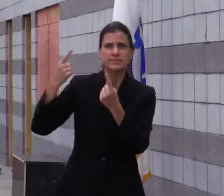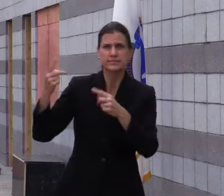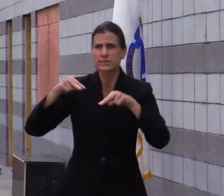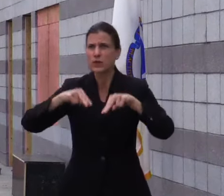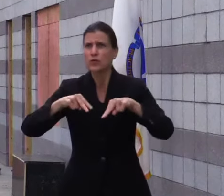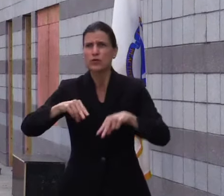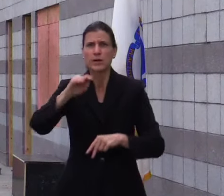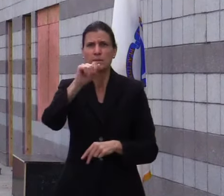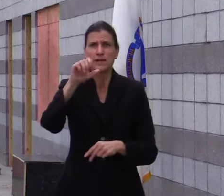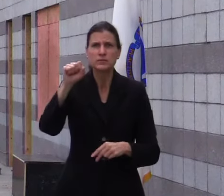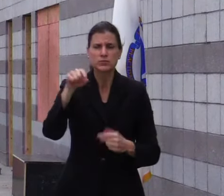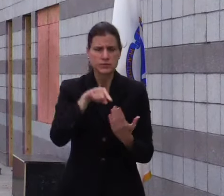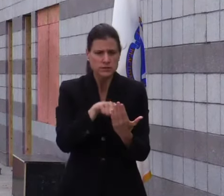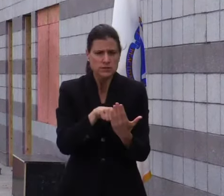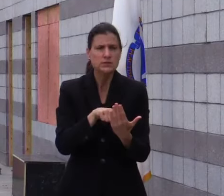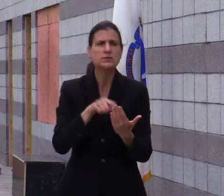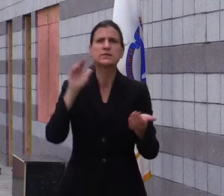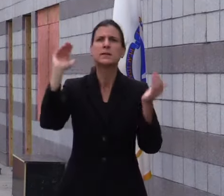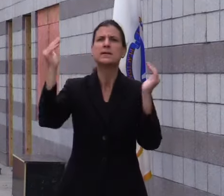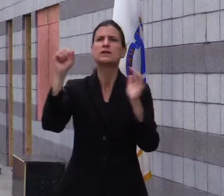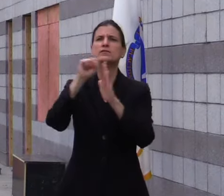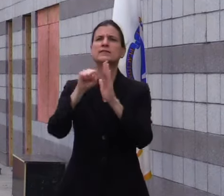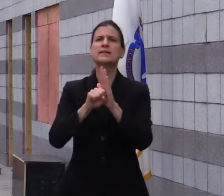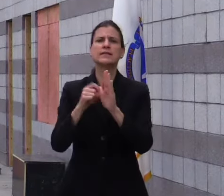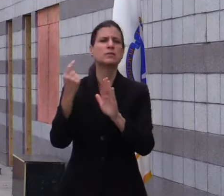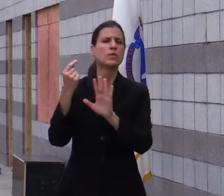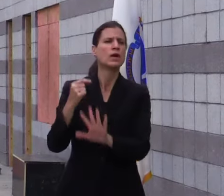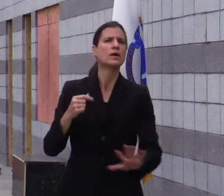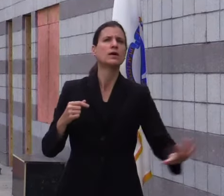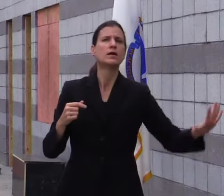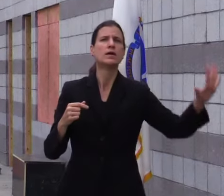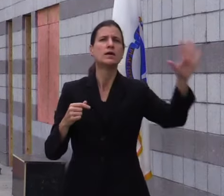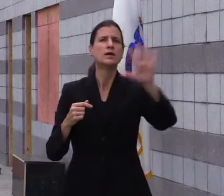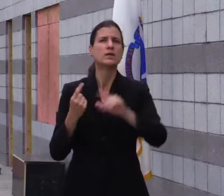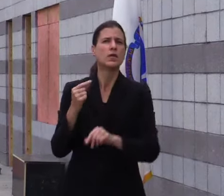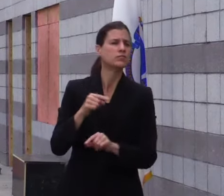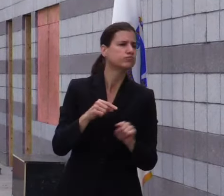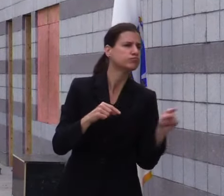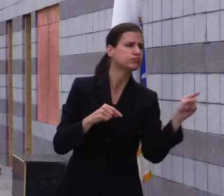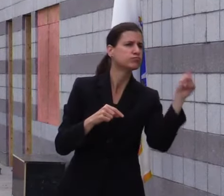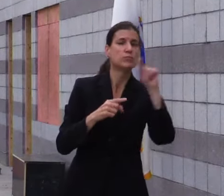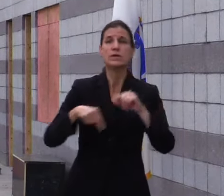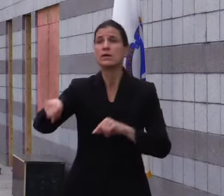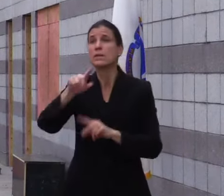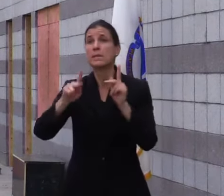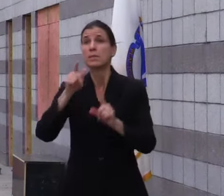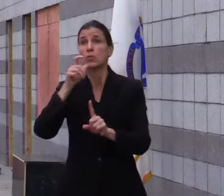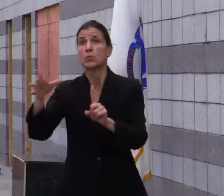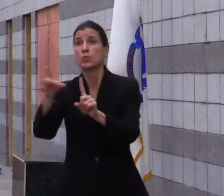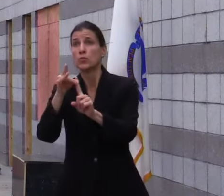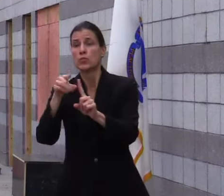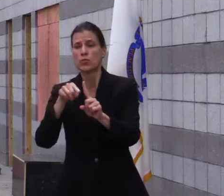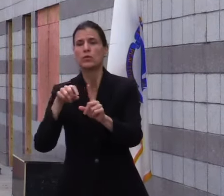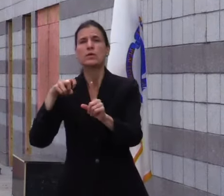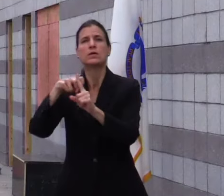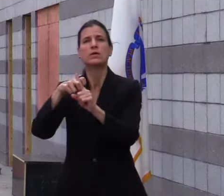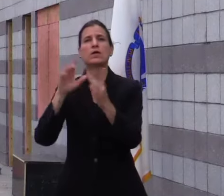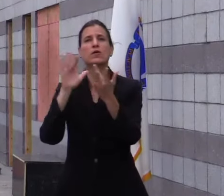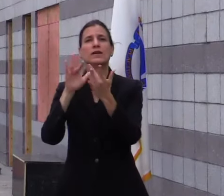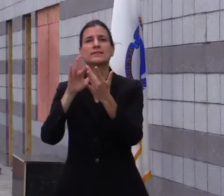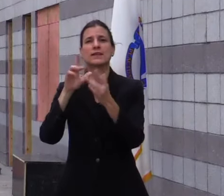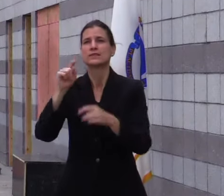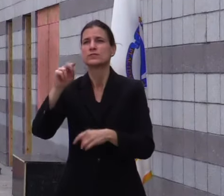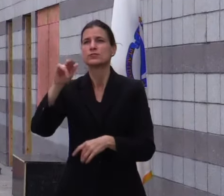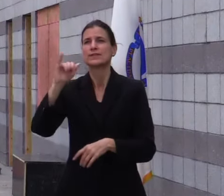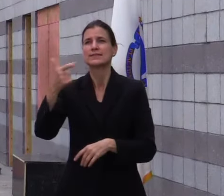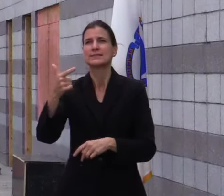been going on in other states as well, through the contact tracing and some of the other mechanisms that are available to us through local boards of health and all the rest. What